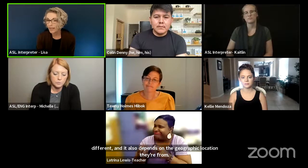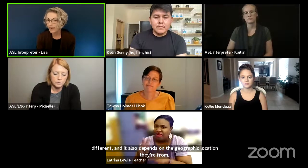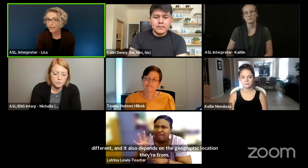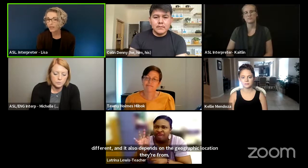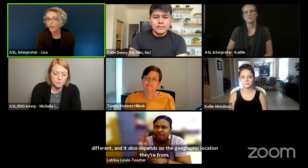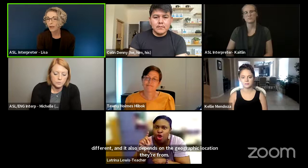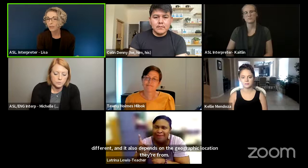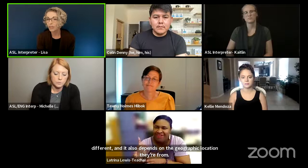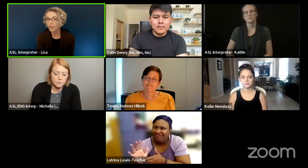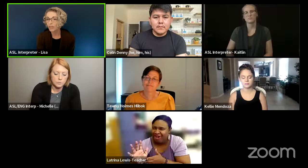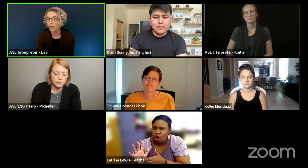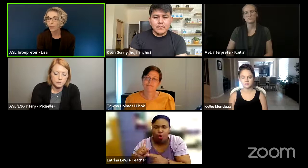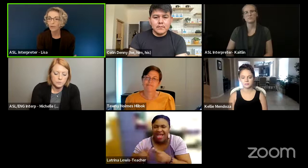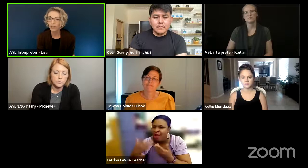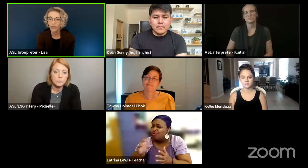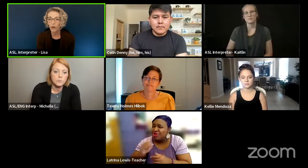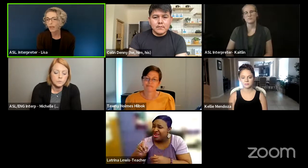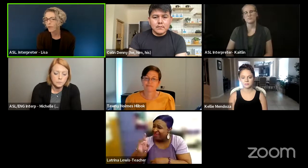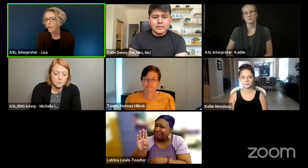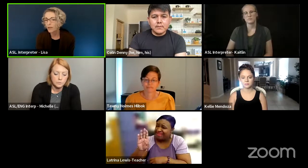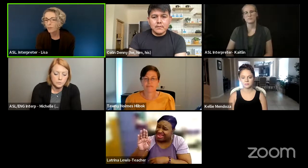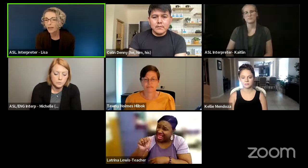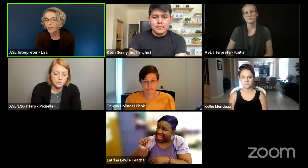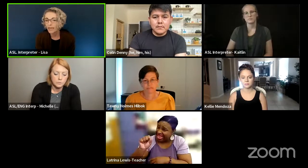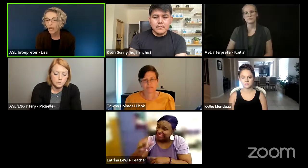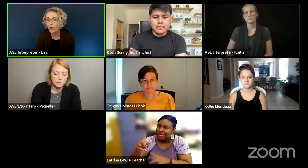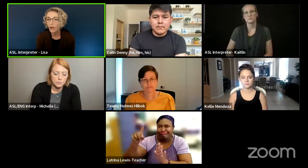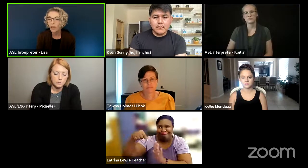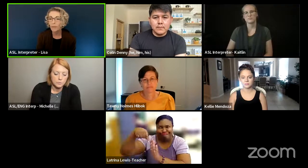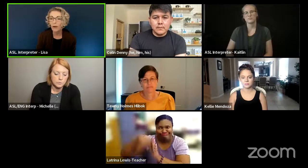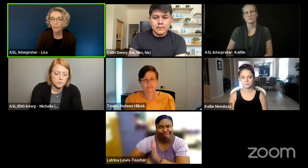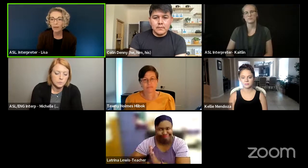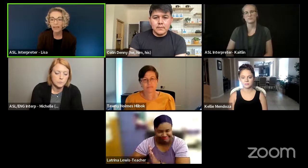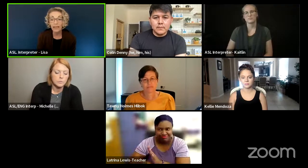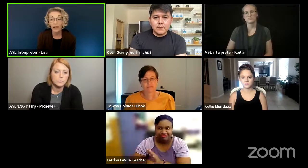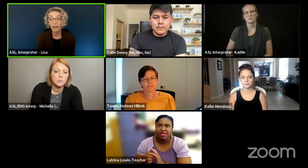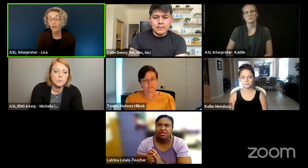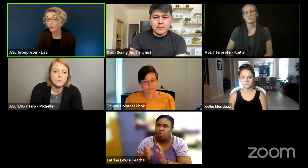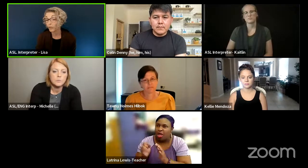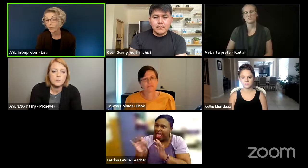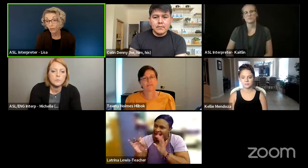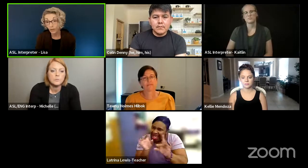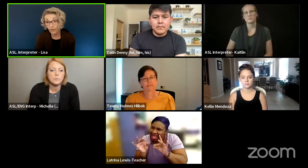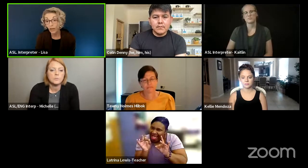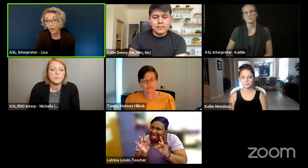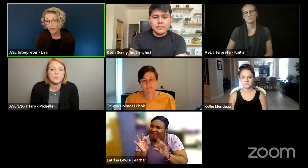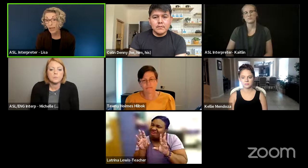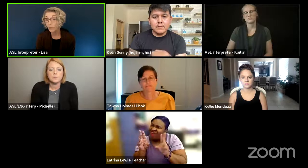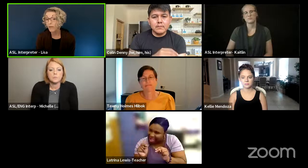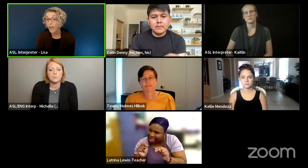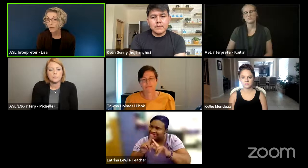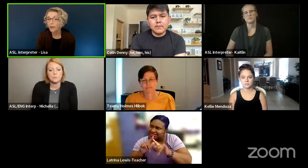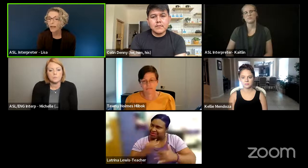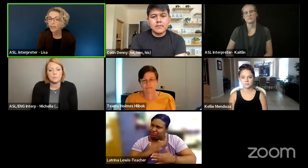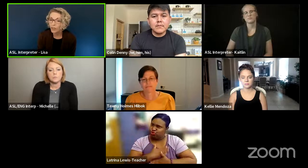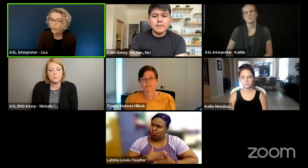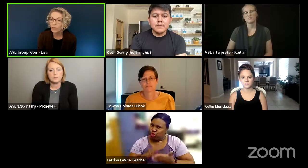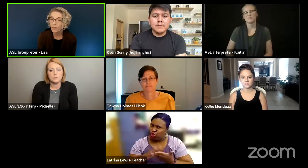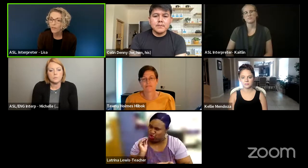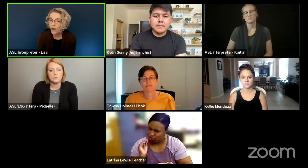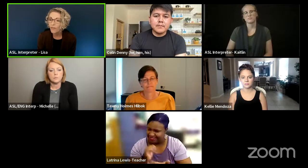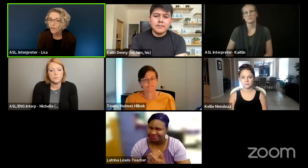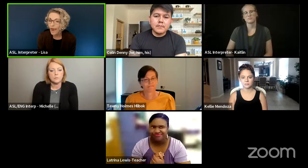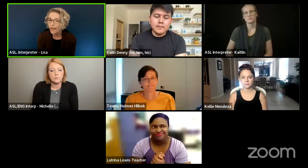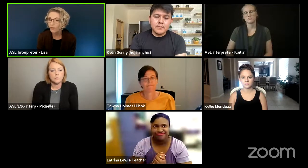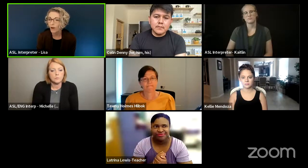can bring that into families and show them. It's a short, like a 40-minute video. But BSL, you can really go to town with that. But I choose